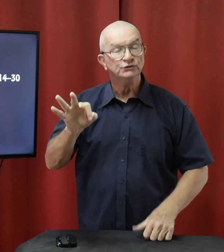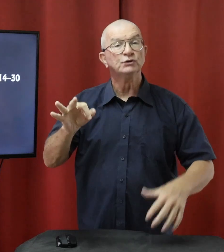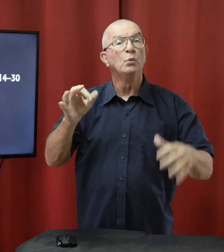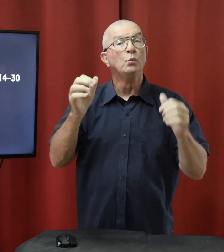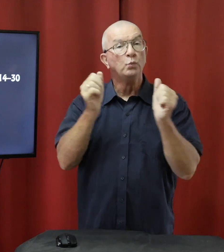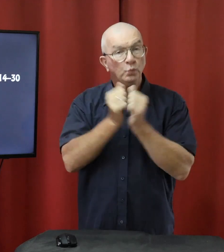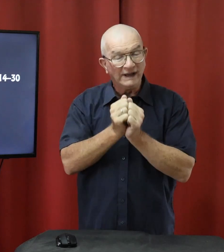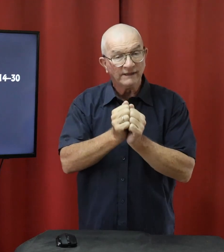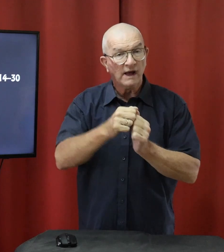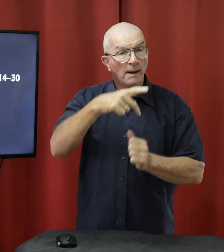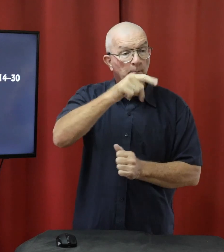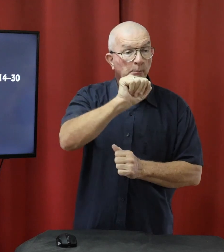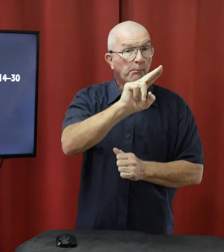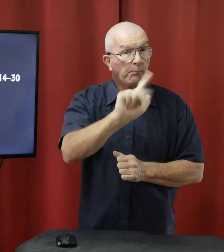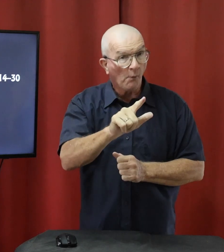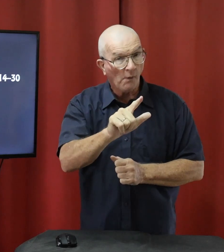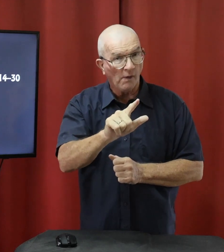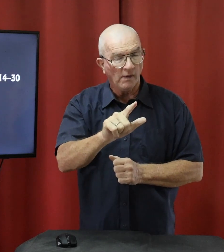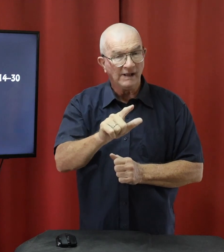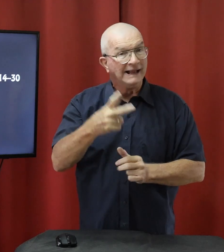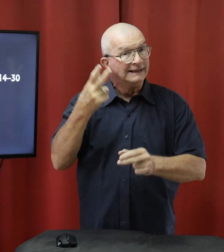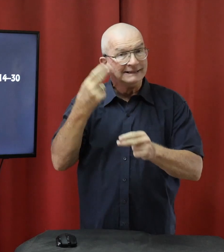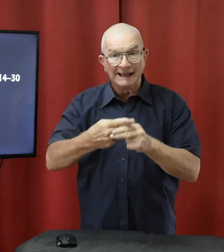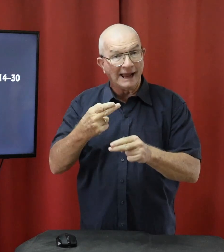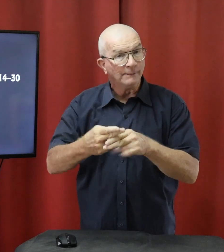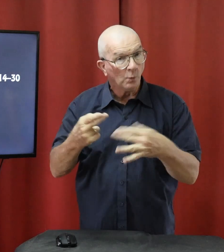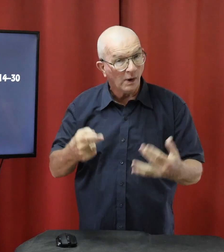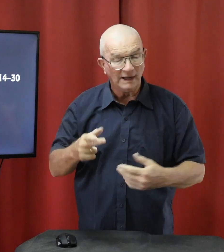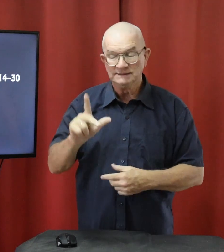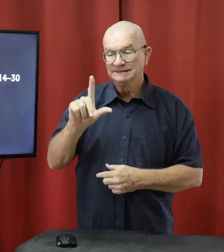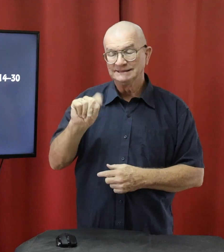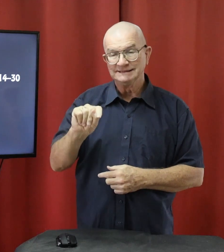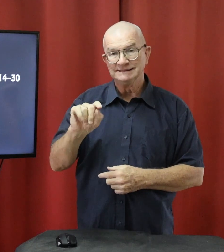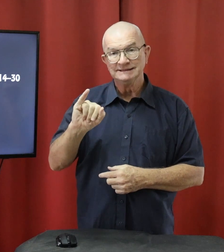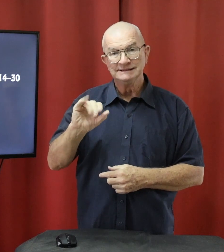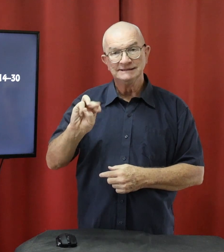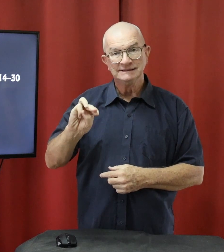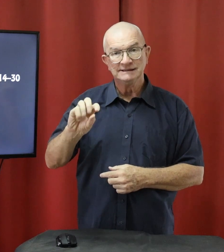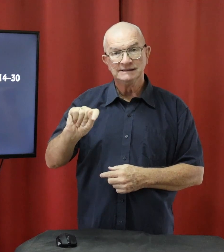Preachers with Paul, named Timothy